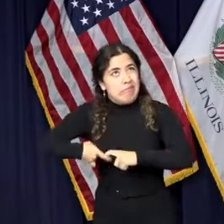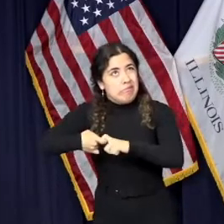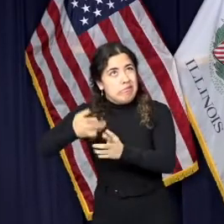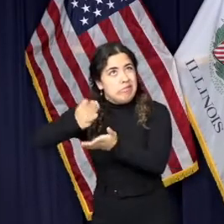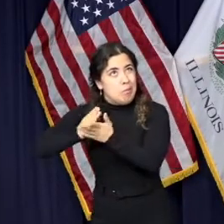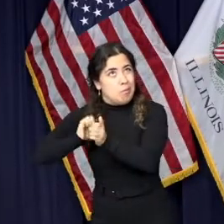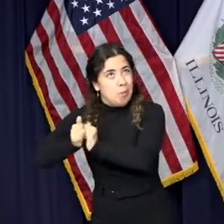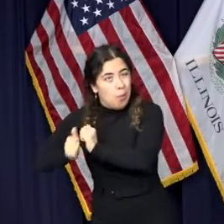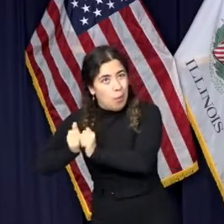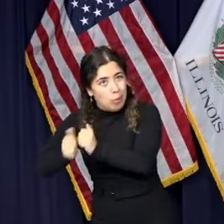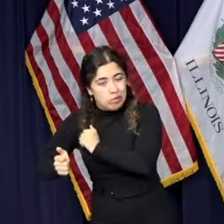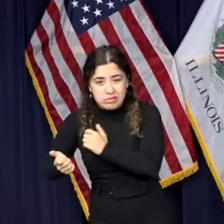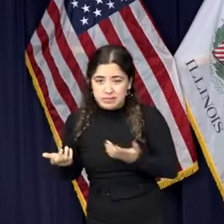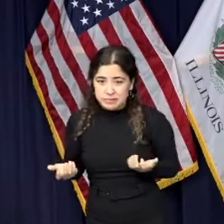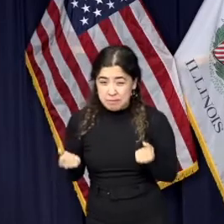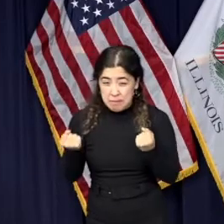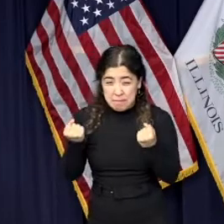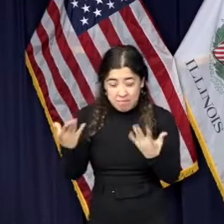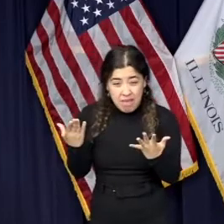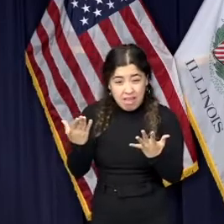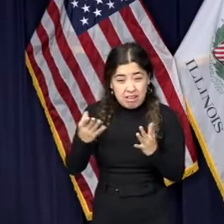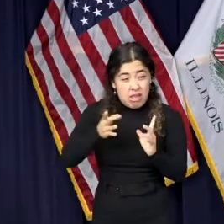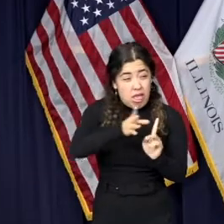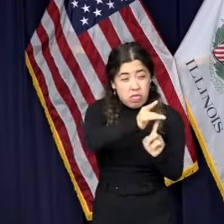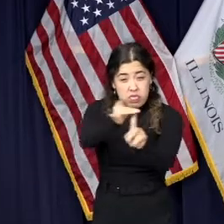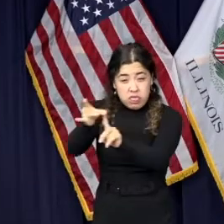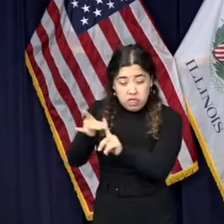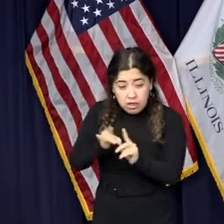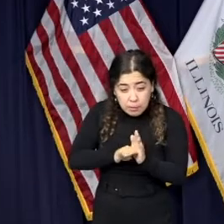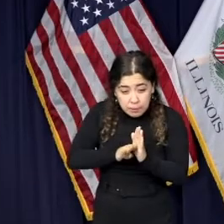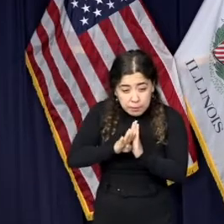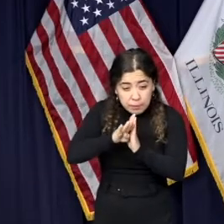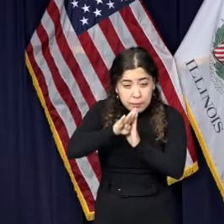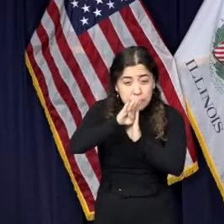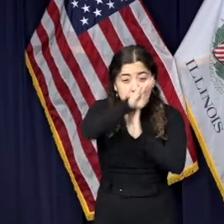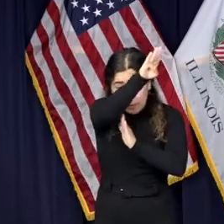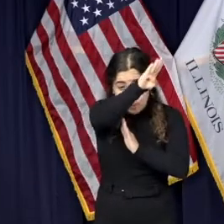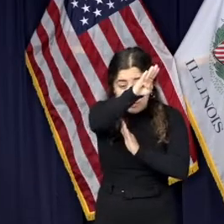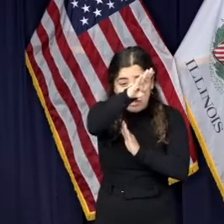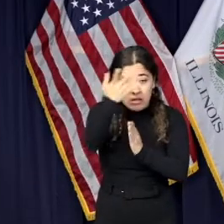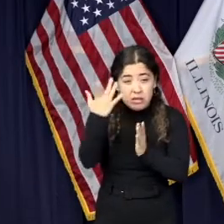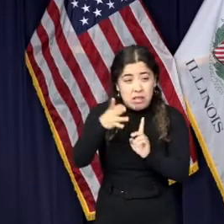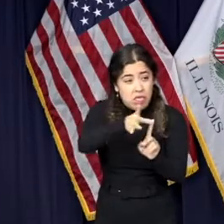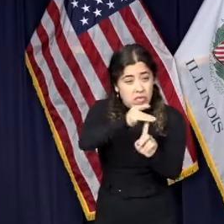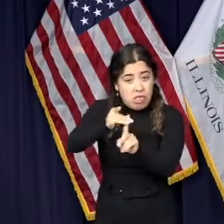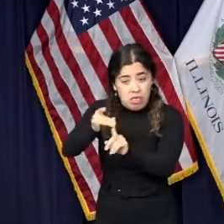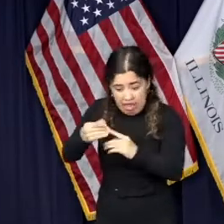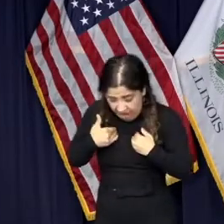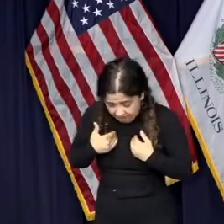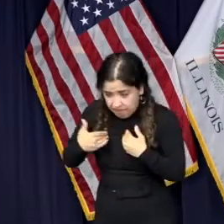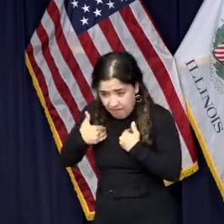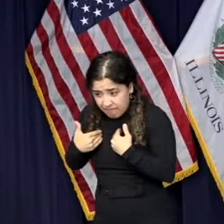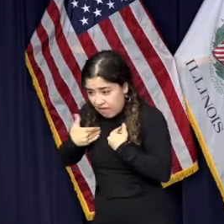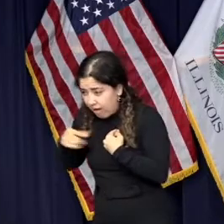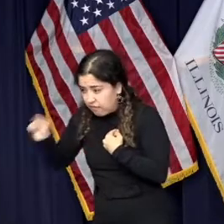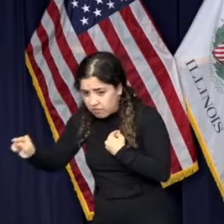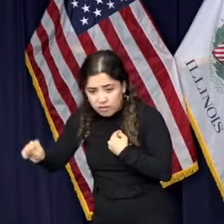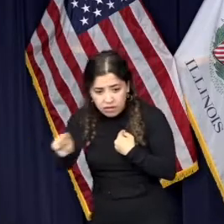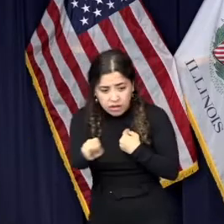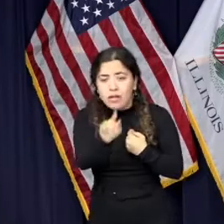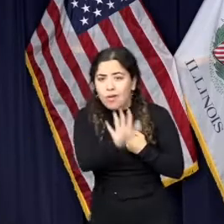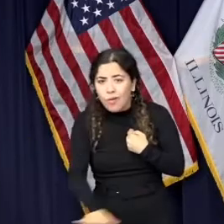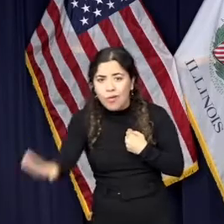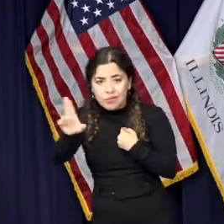of spread of the virus, with rising positivity rates throughout Illinois and the entire United